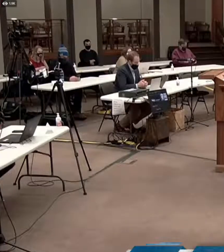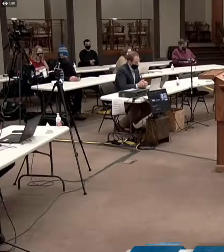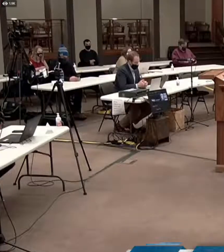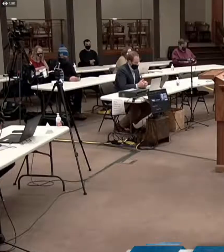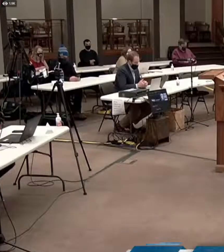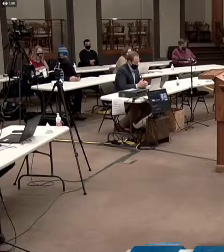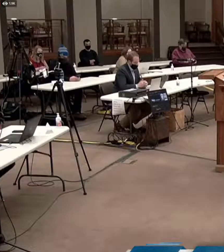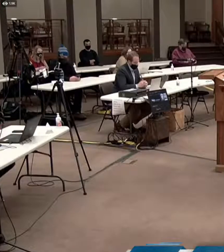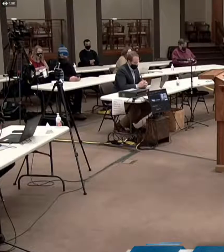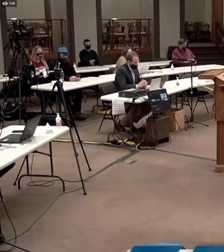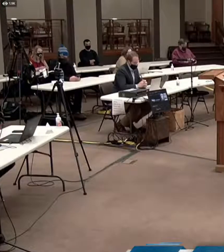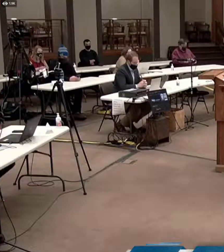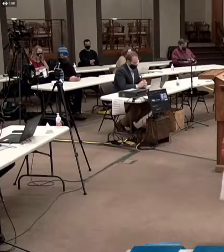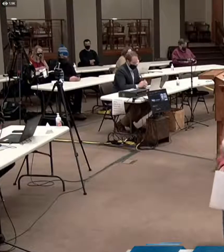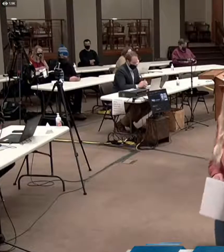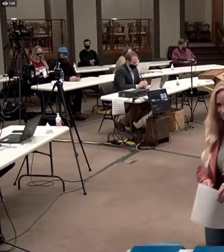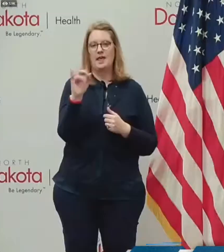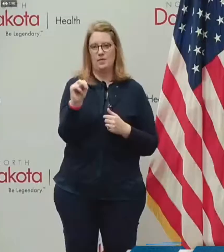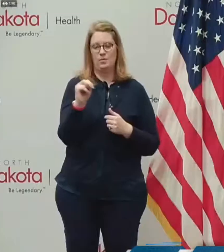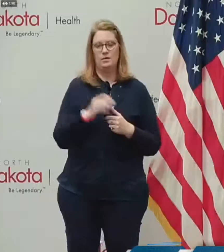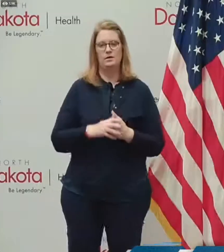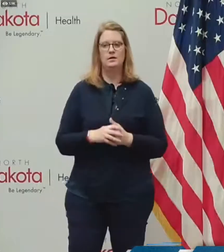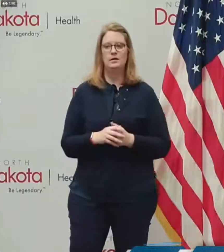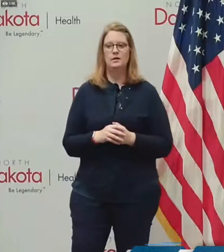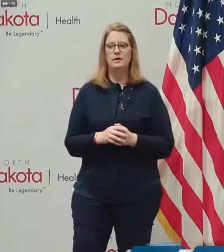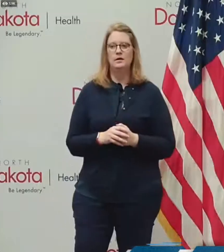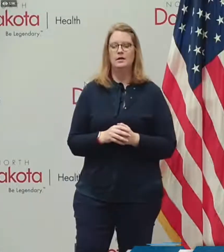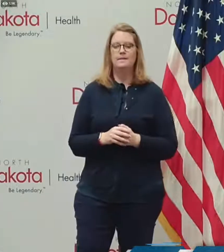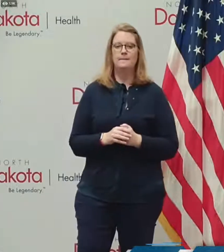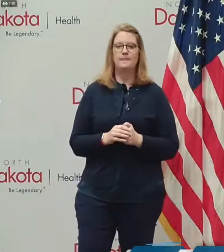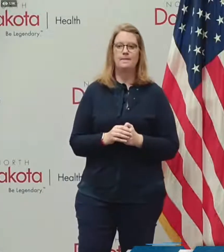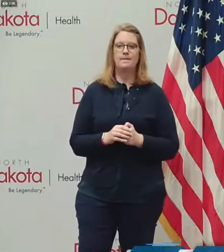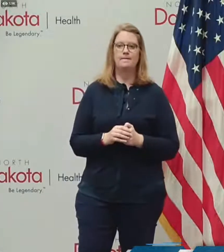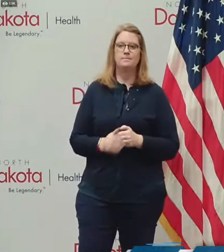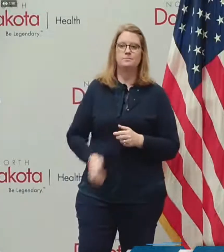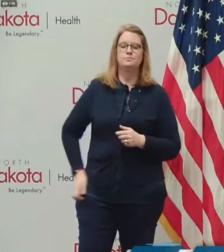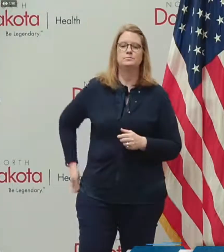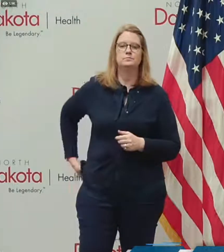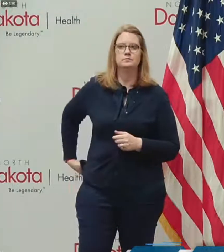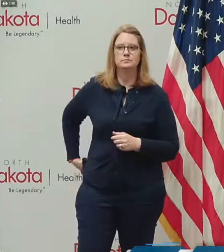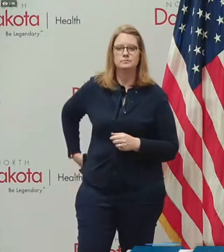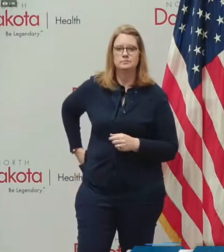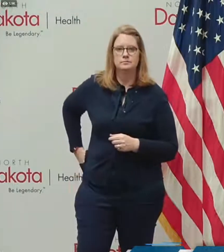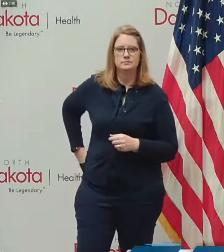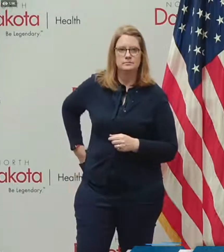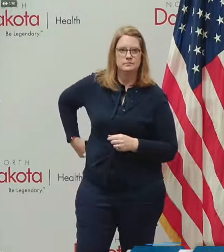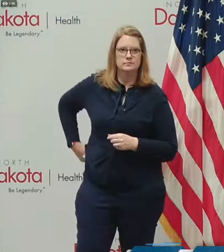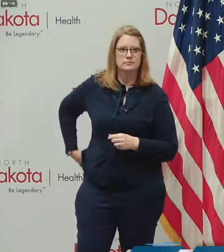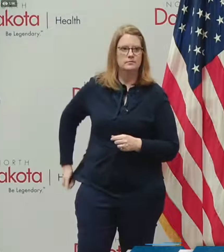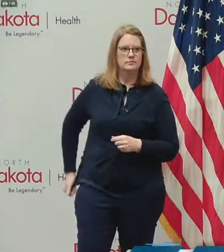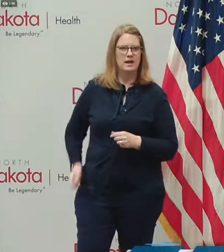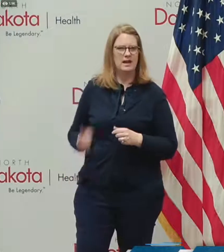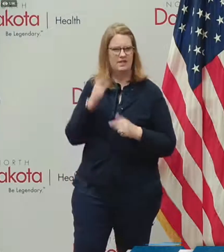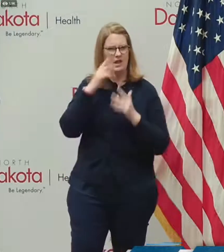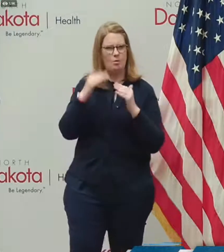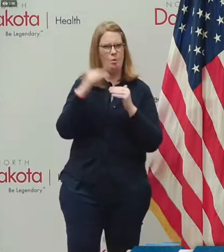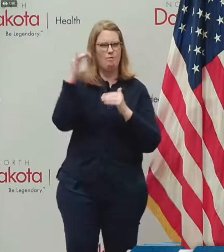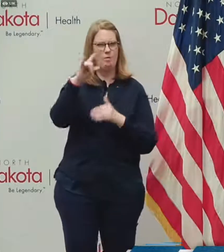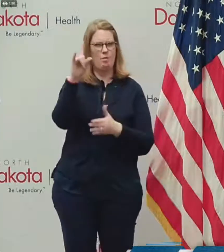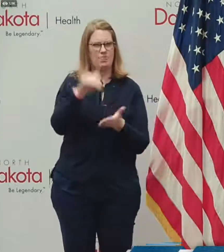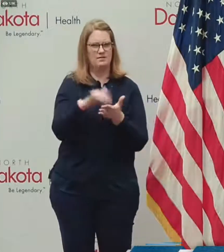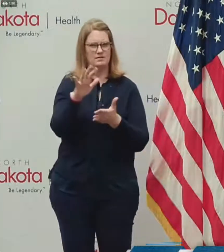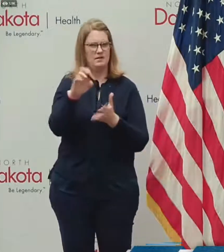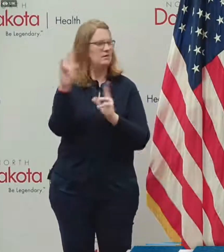Thank you, Catherine. Again, echoing that, we have, I think, over 1,500 people have already signed